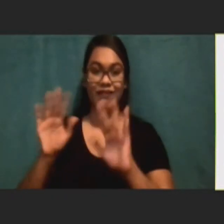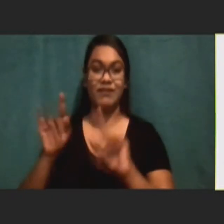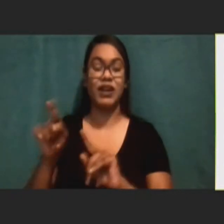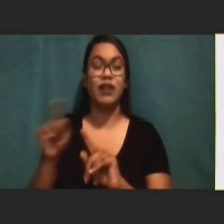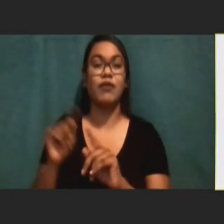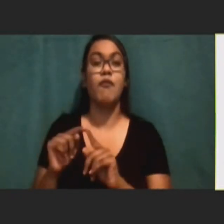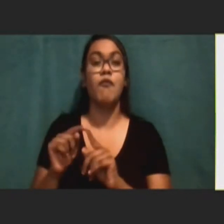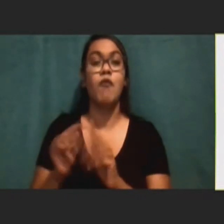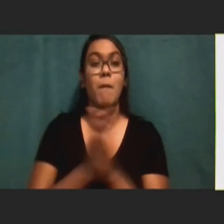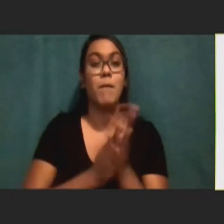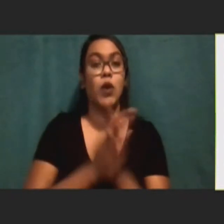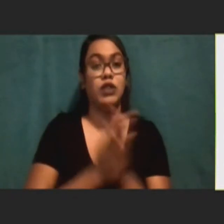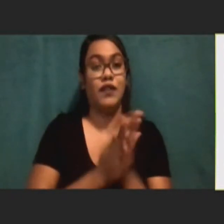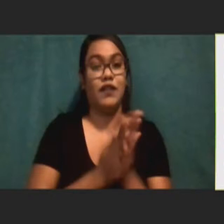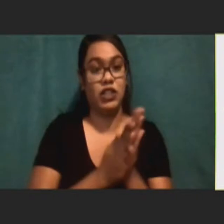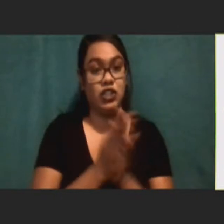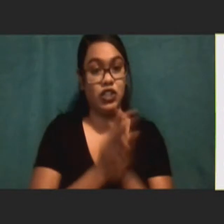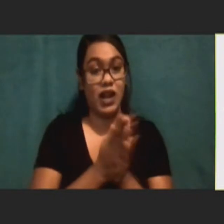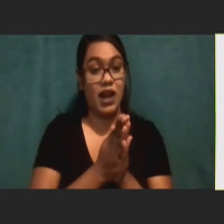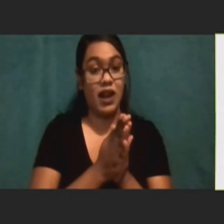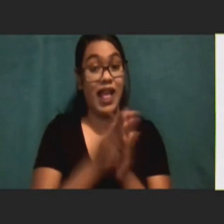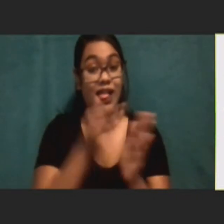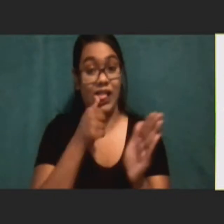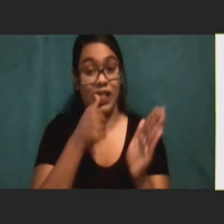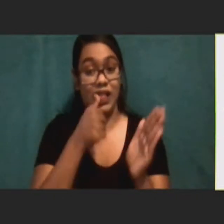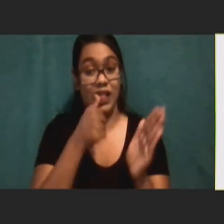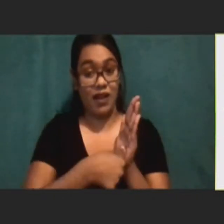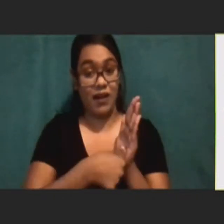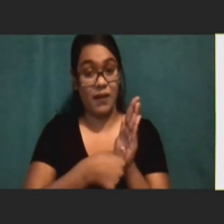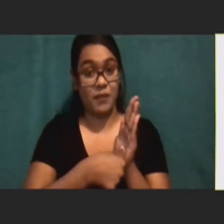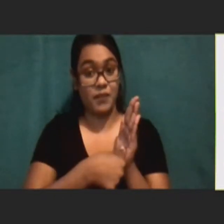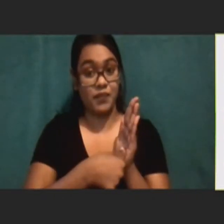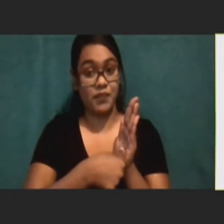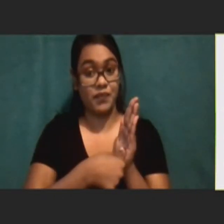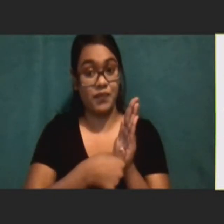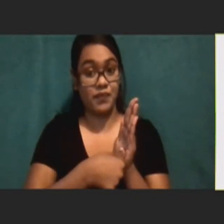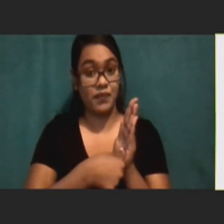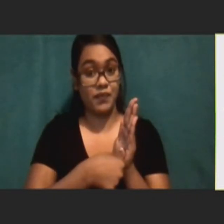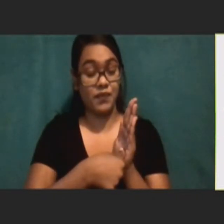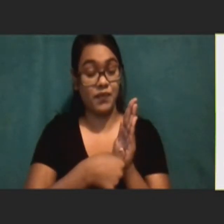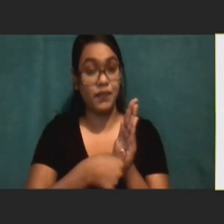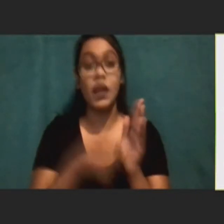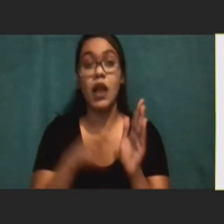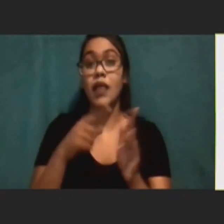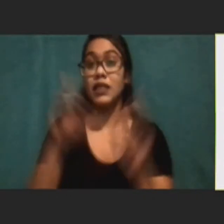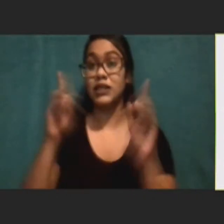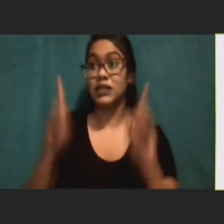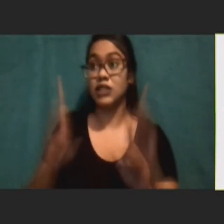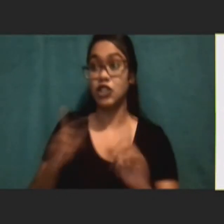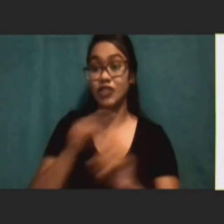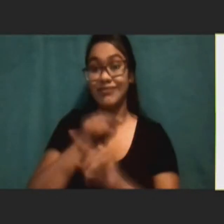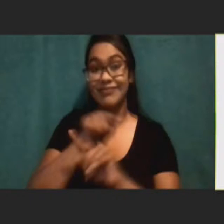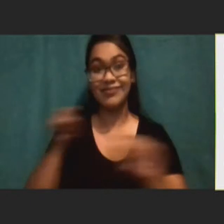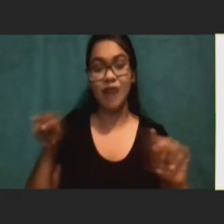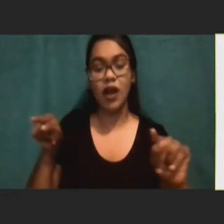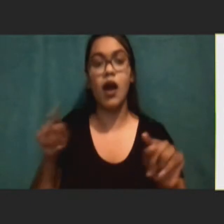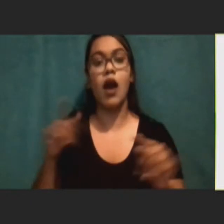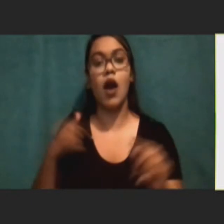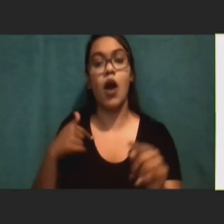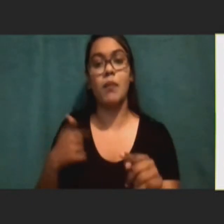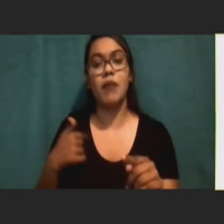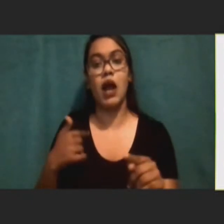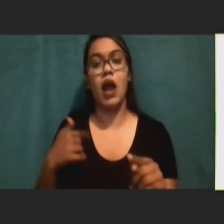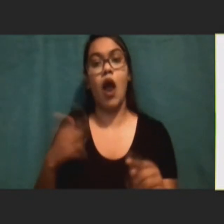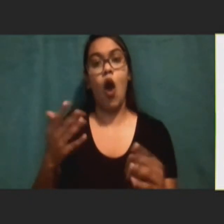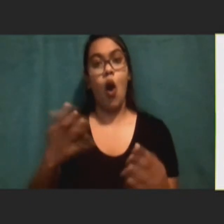We can only leave to those who made those decisions. But our own suspicion is that